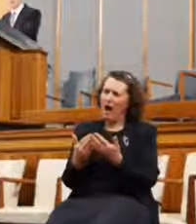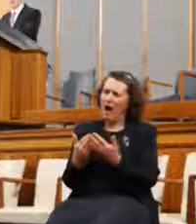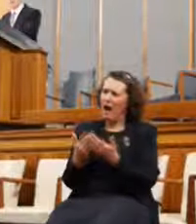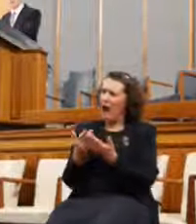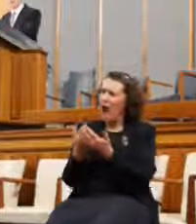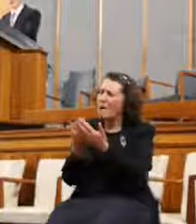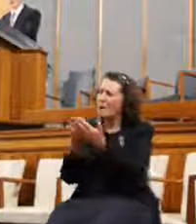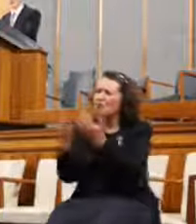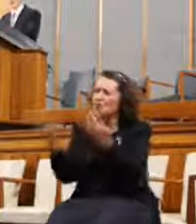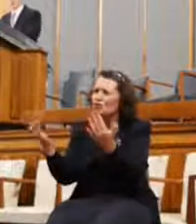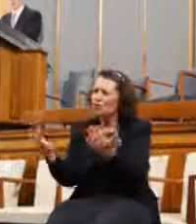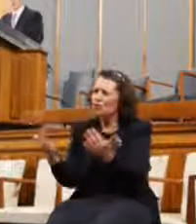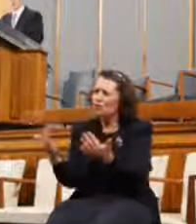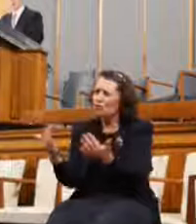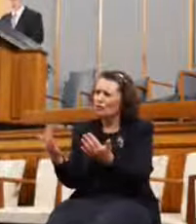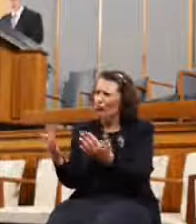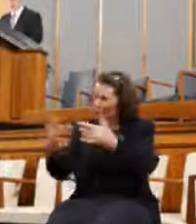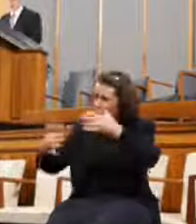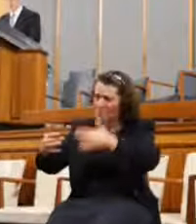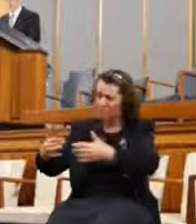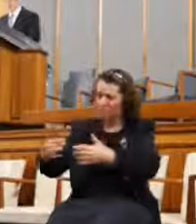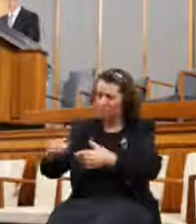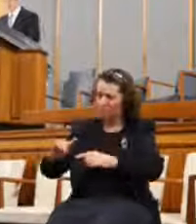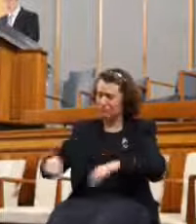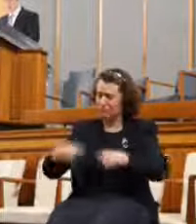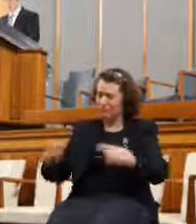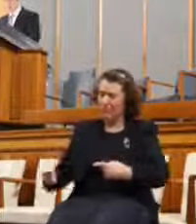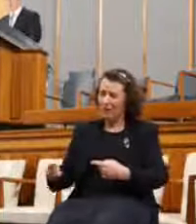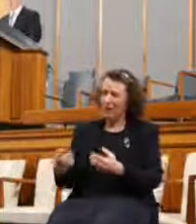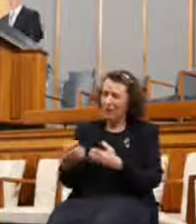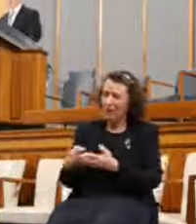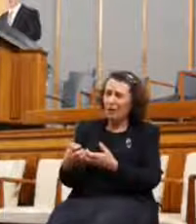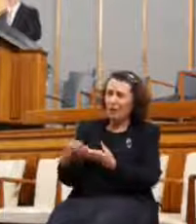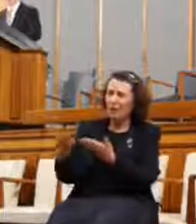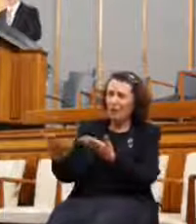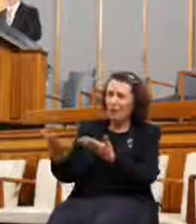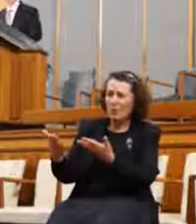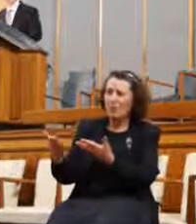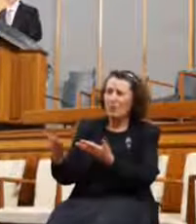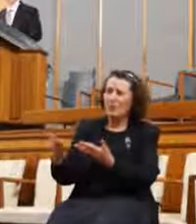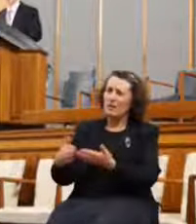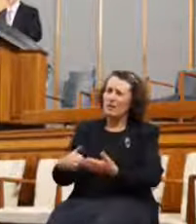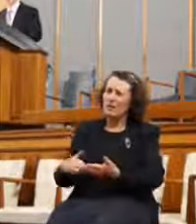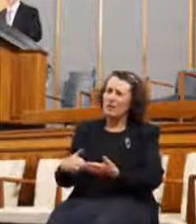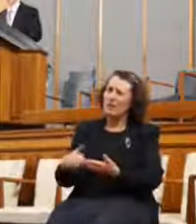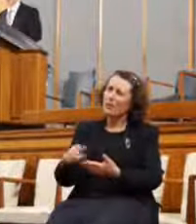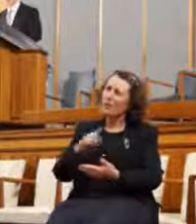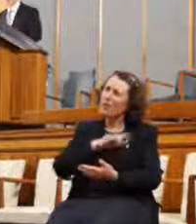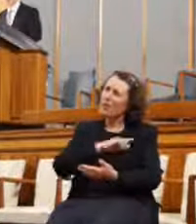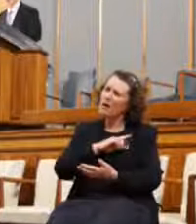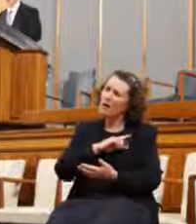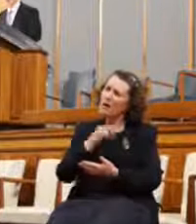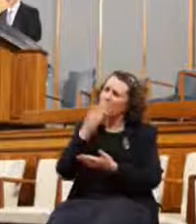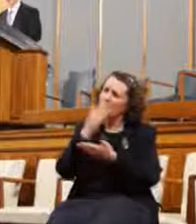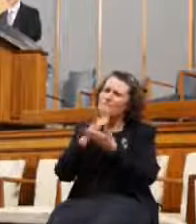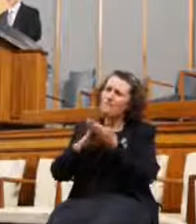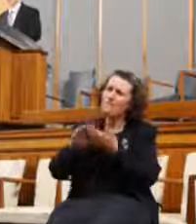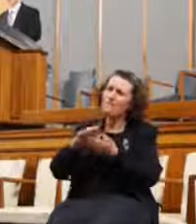came and did for lost souls, in order that we could be forgiven when we